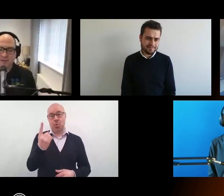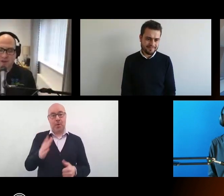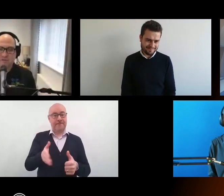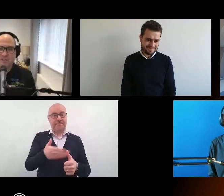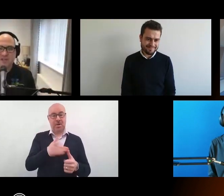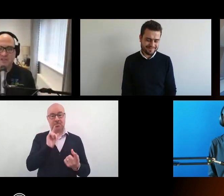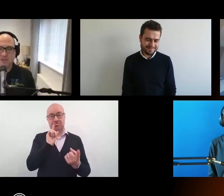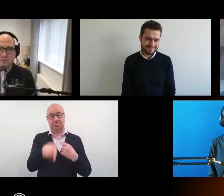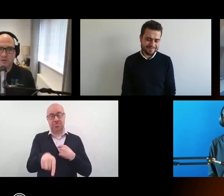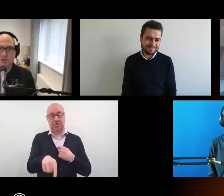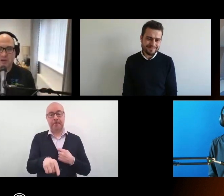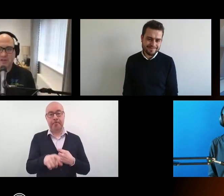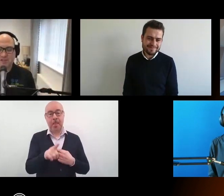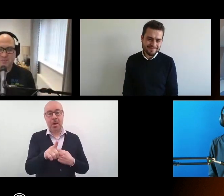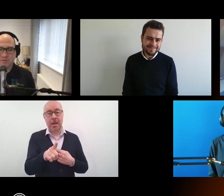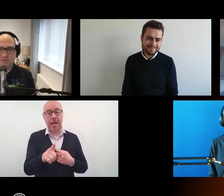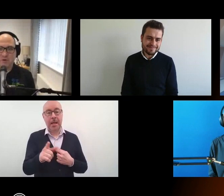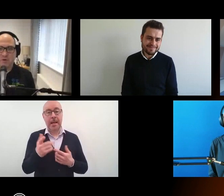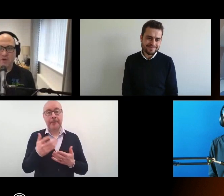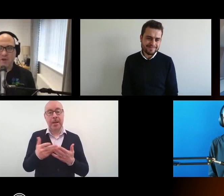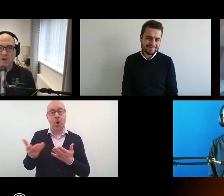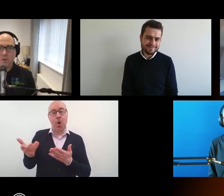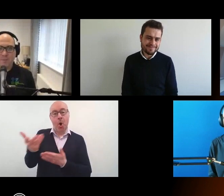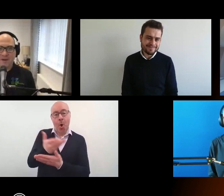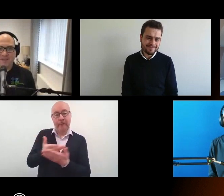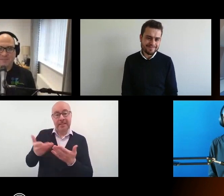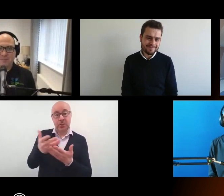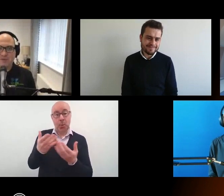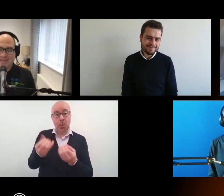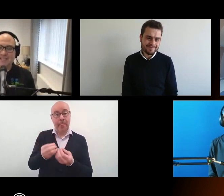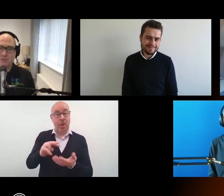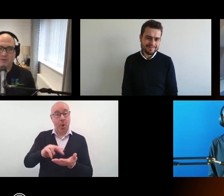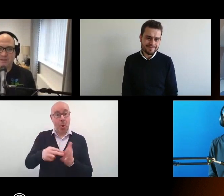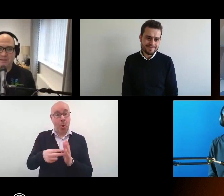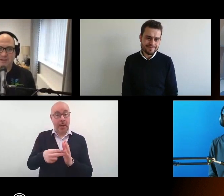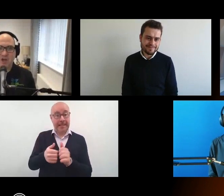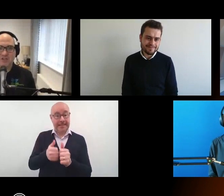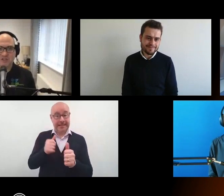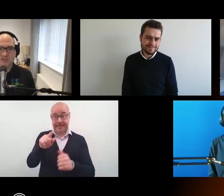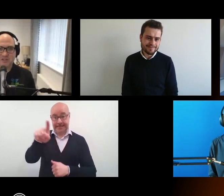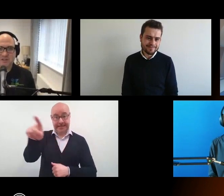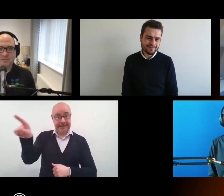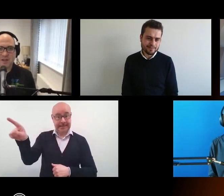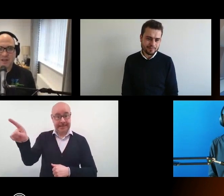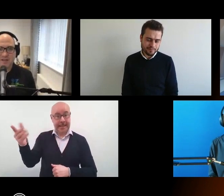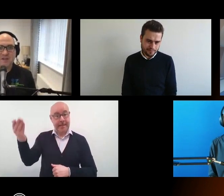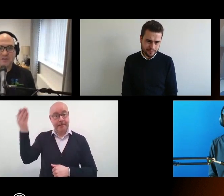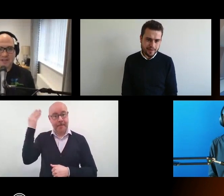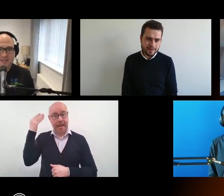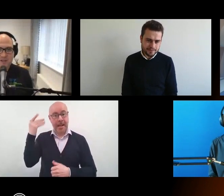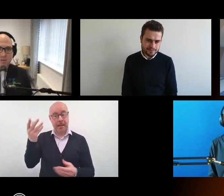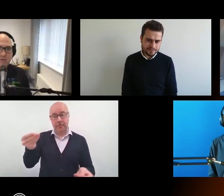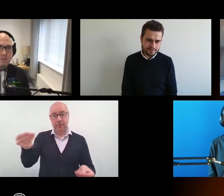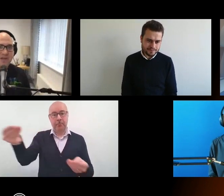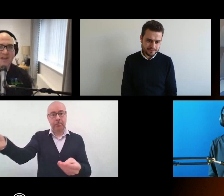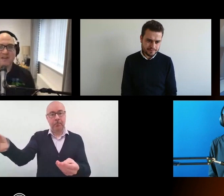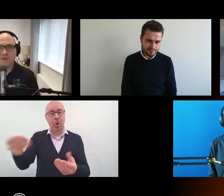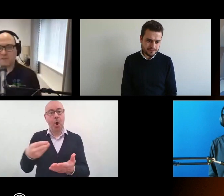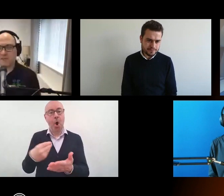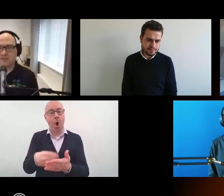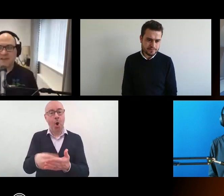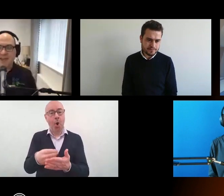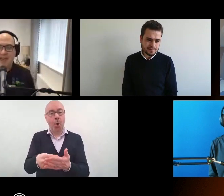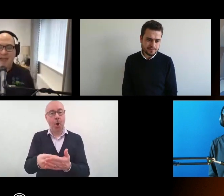heard conversations with organisers before whereby they've been presented with costs associated with bringing